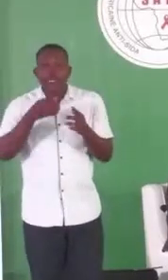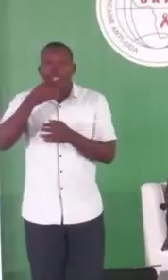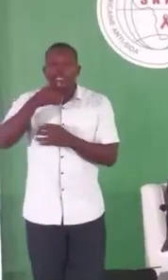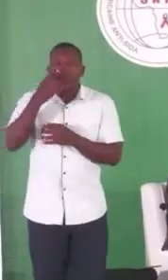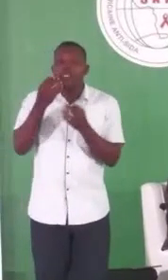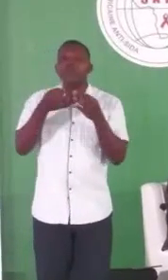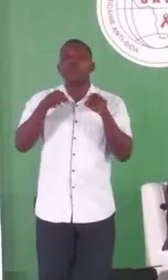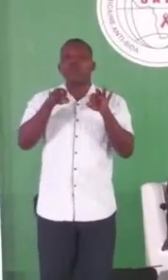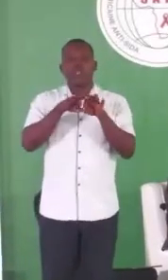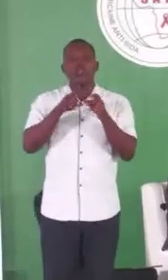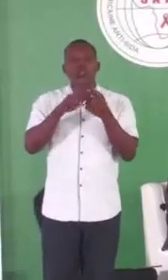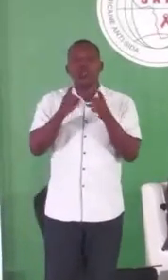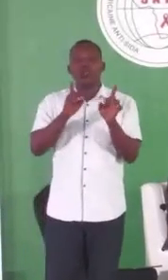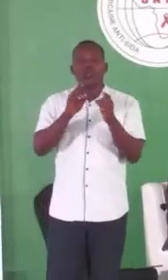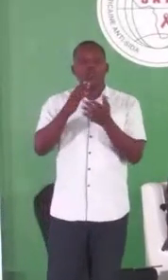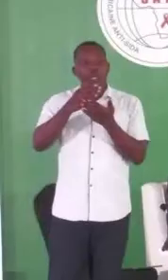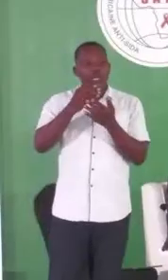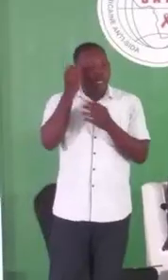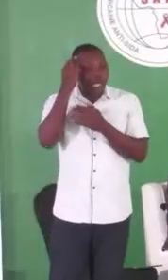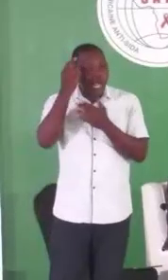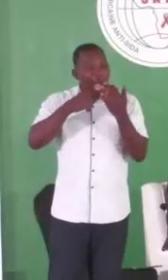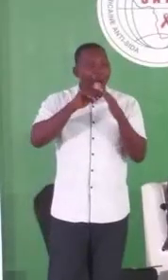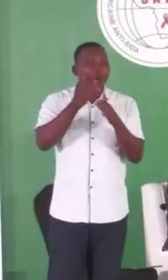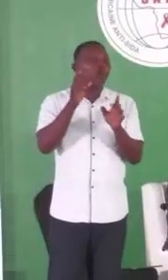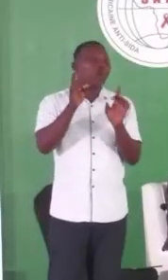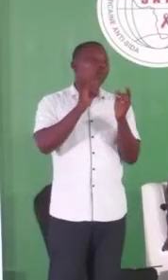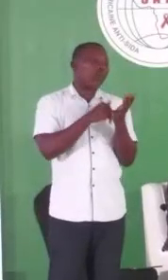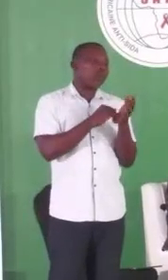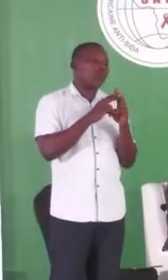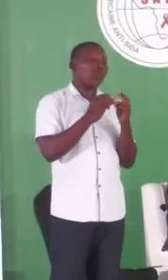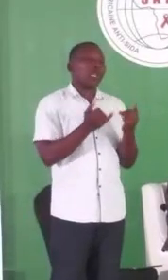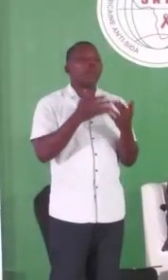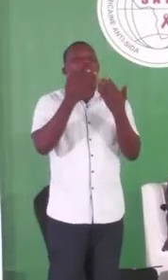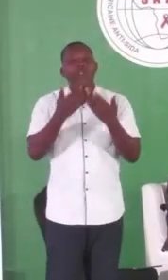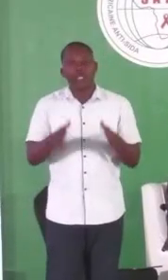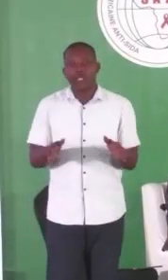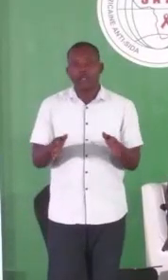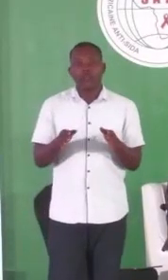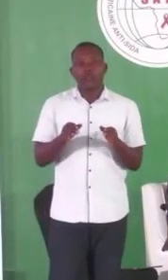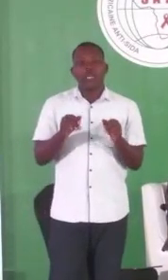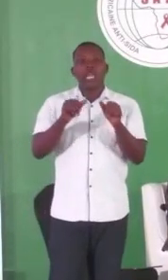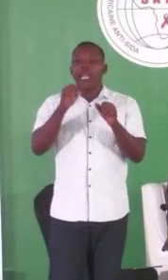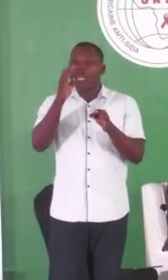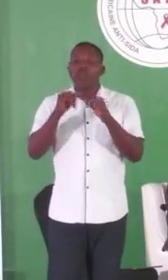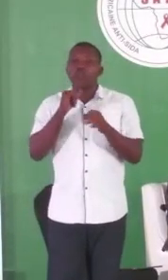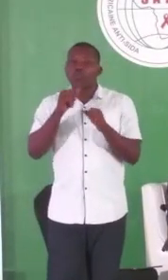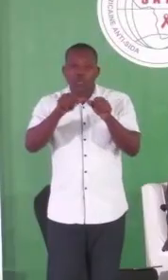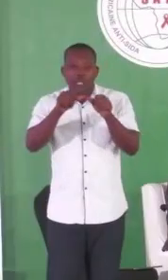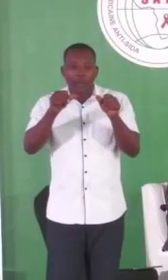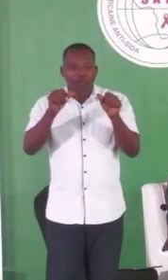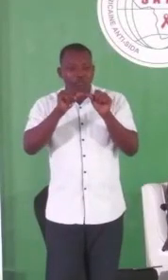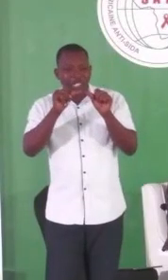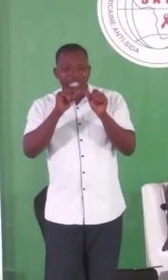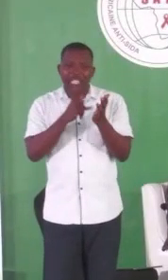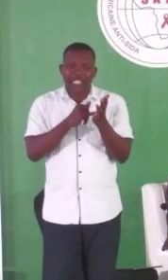and understand how we're doing it. So let me close by saying, if you didn't measure it, if you didn't record it, and